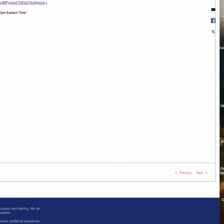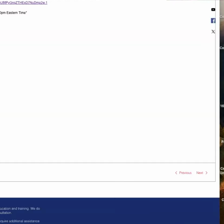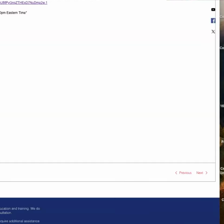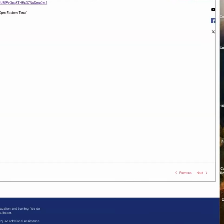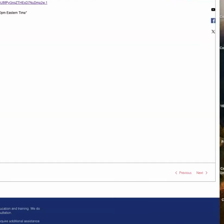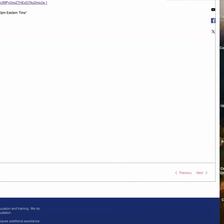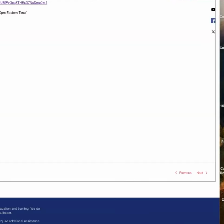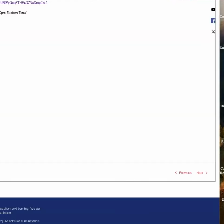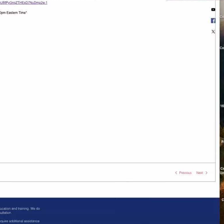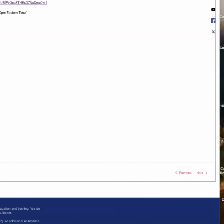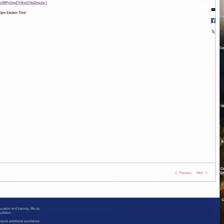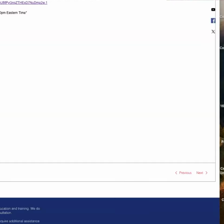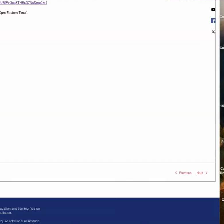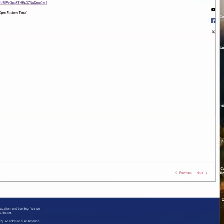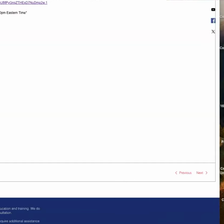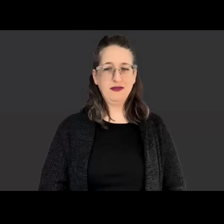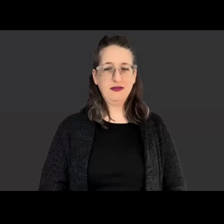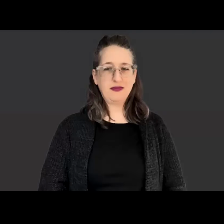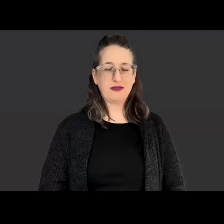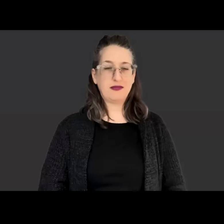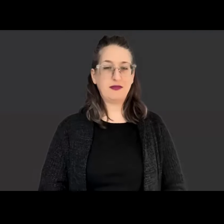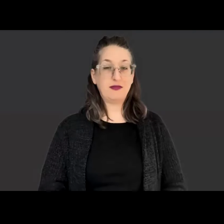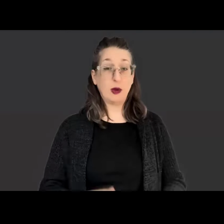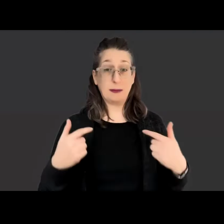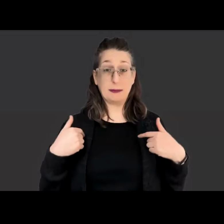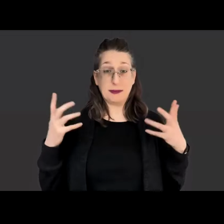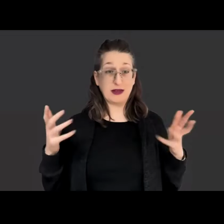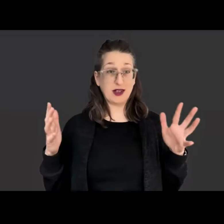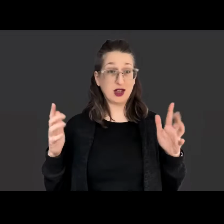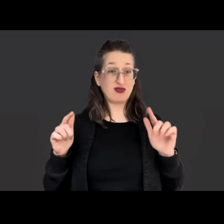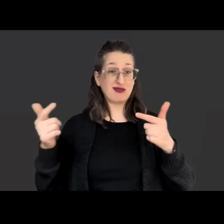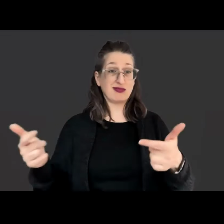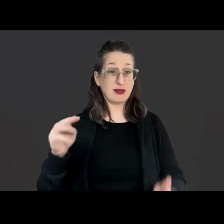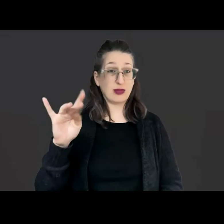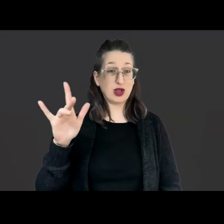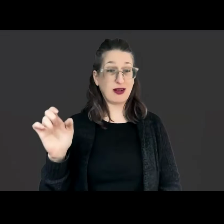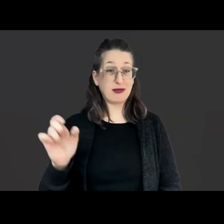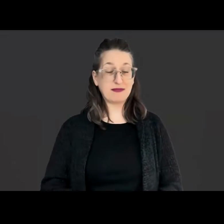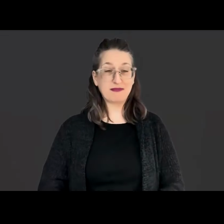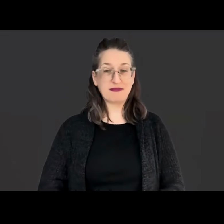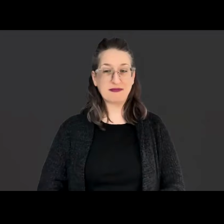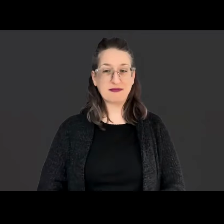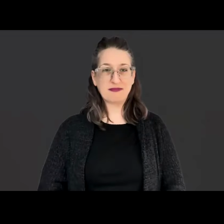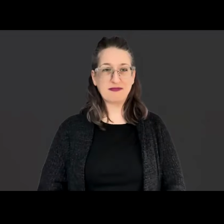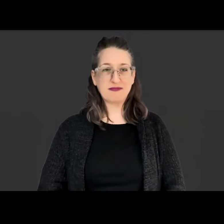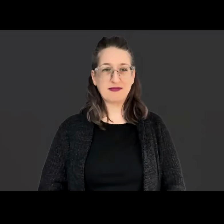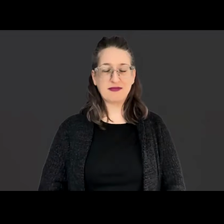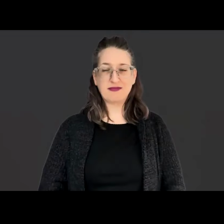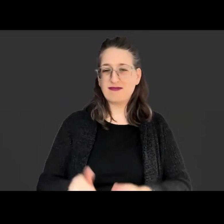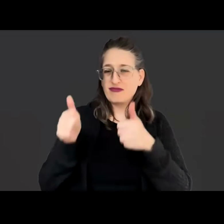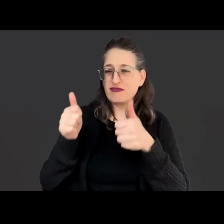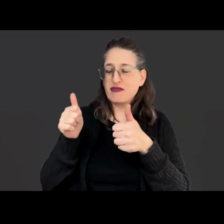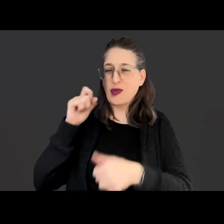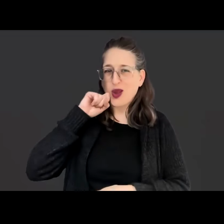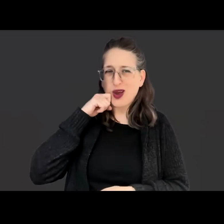Okay. All right. Well, that is me. That's all from me. Michelle, I'll leave it back to you. That was awesome. Thank you, Emily.